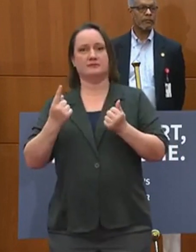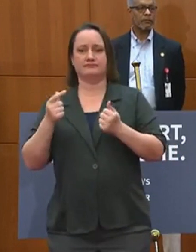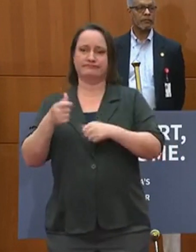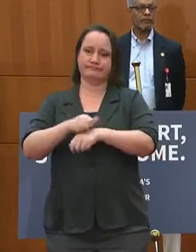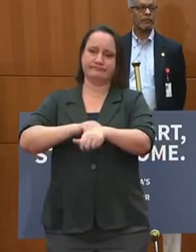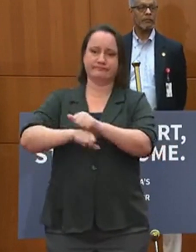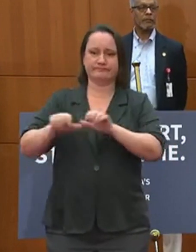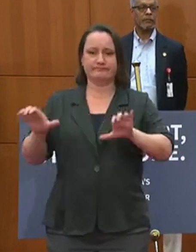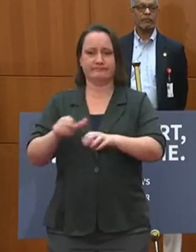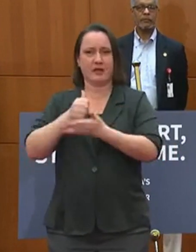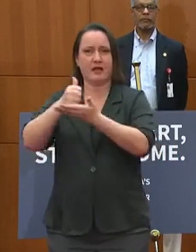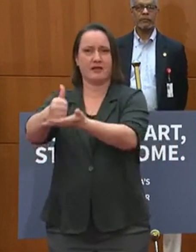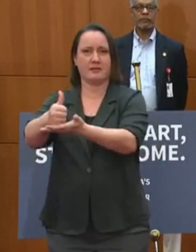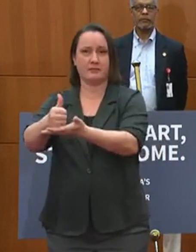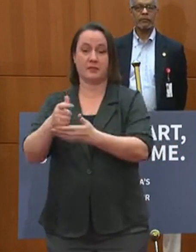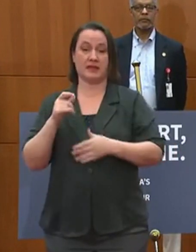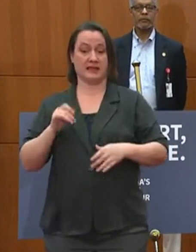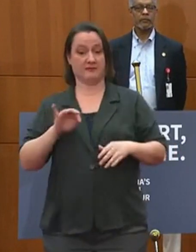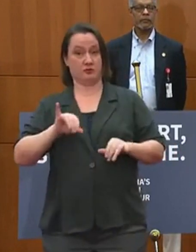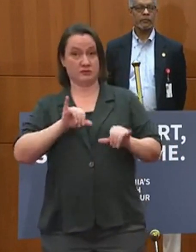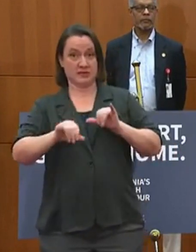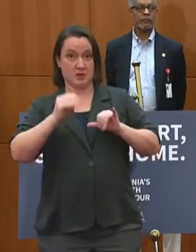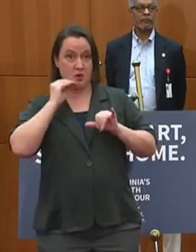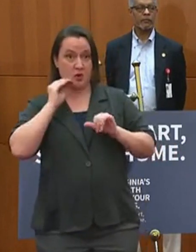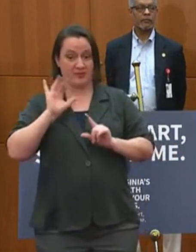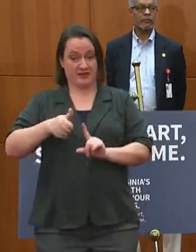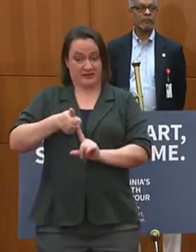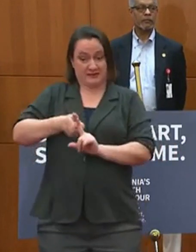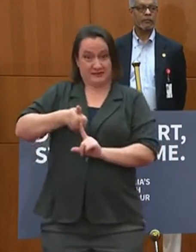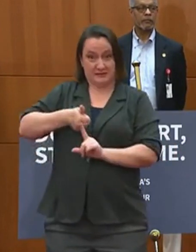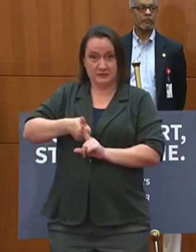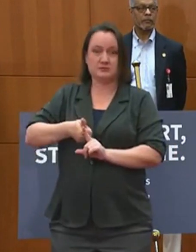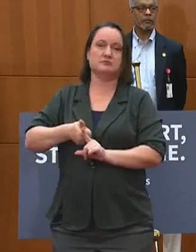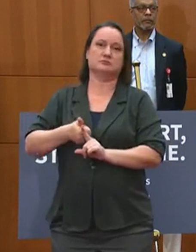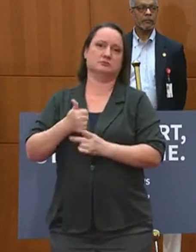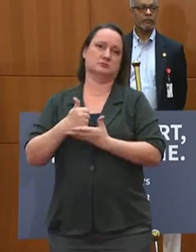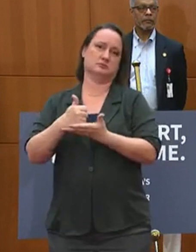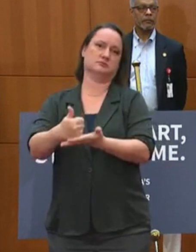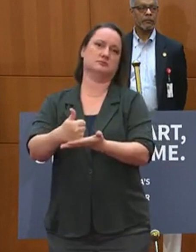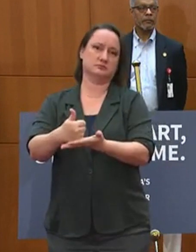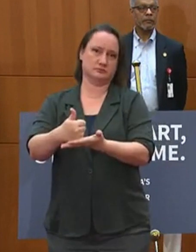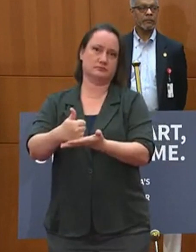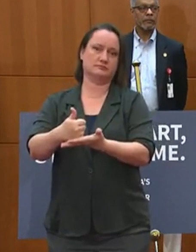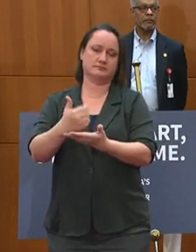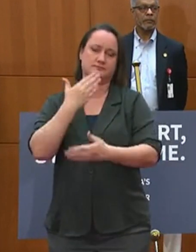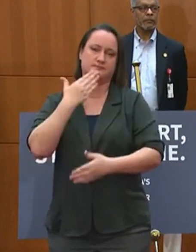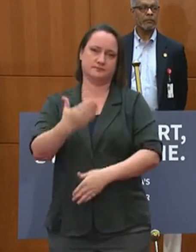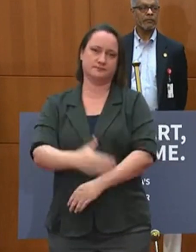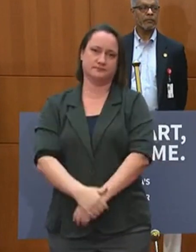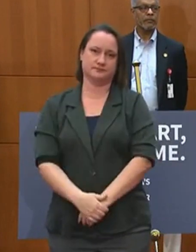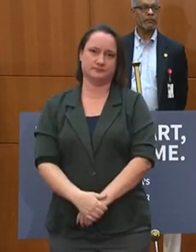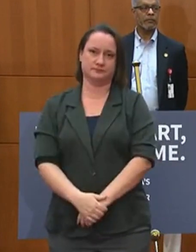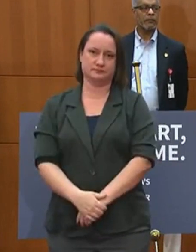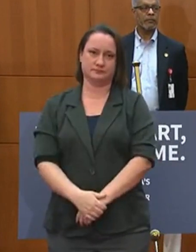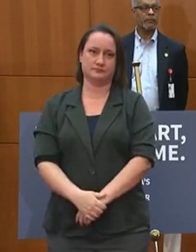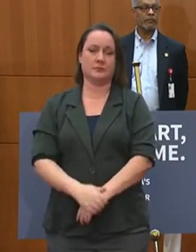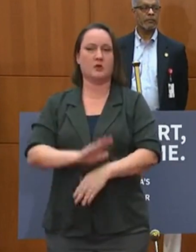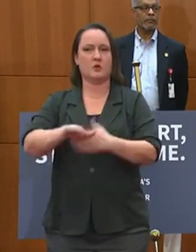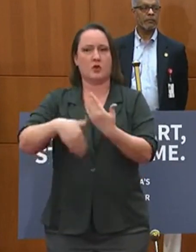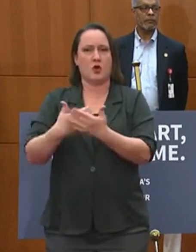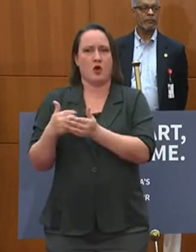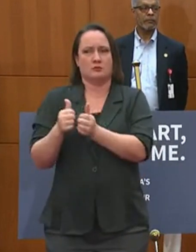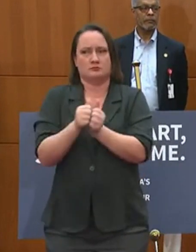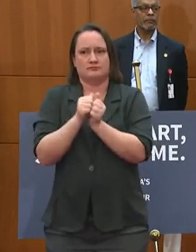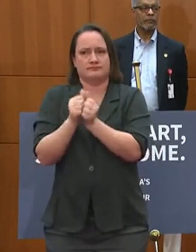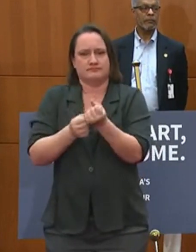all you're doing is staying home, that in of itself is a contribution, and I thank you. We are all in this